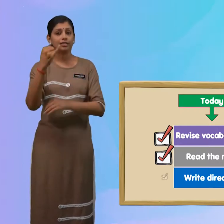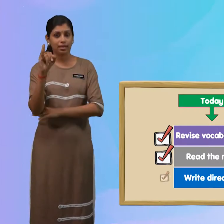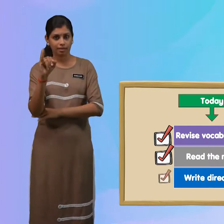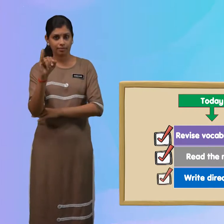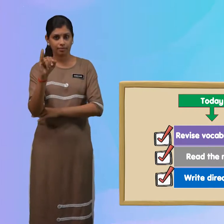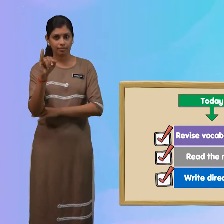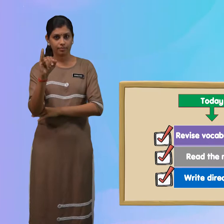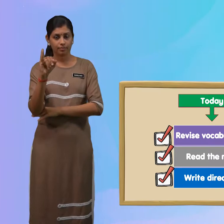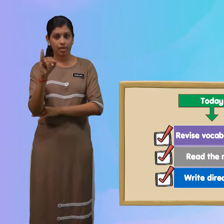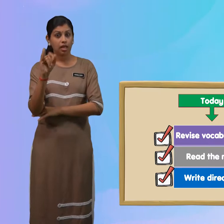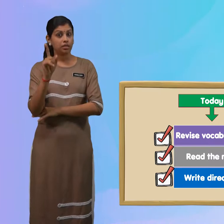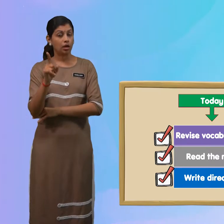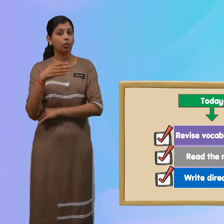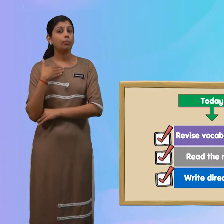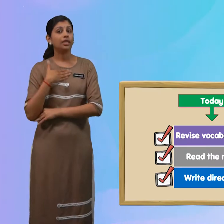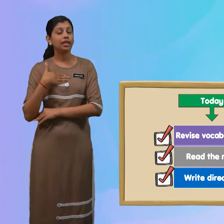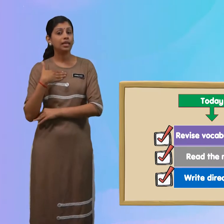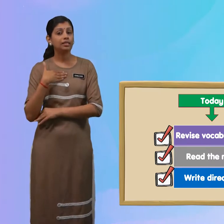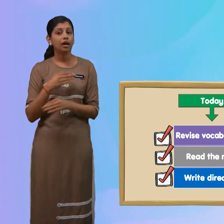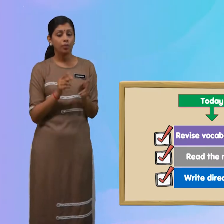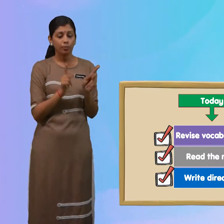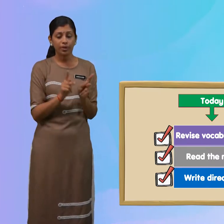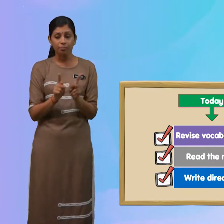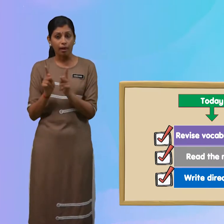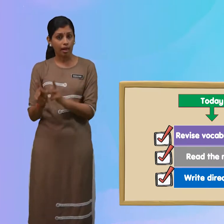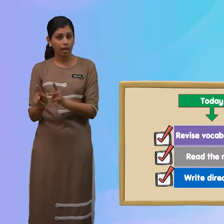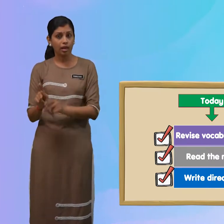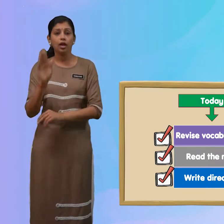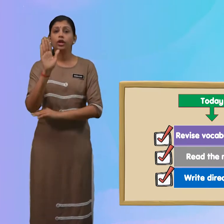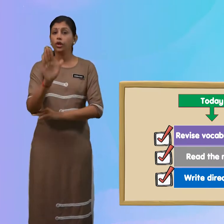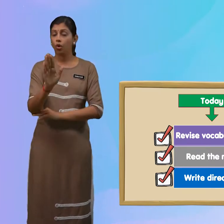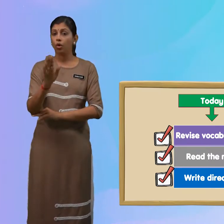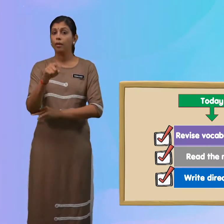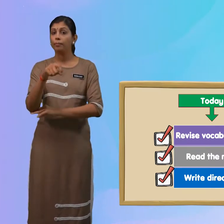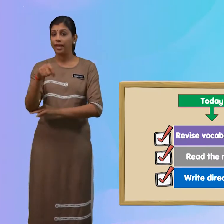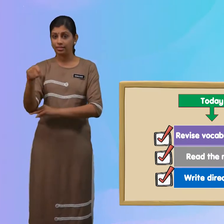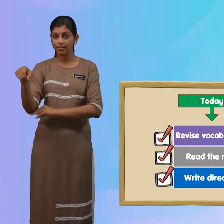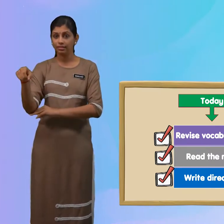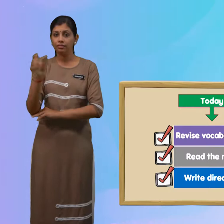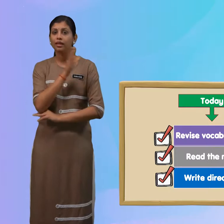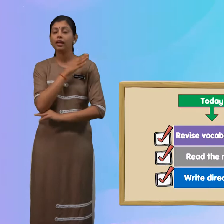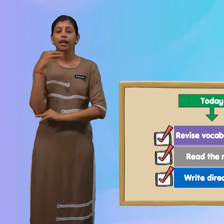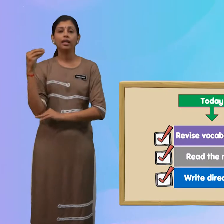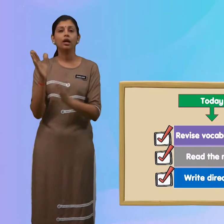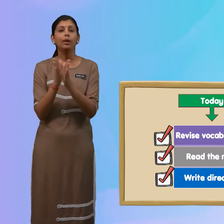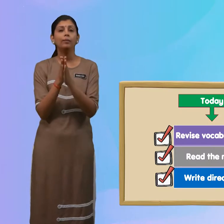writing. So please prepare your pencil and